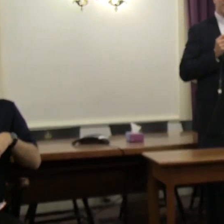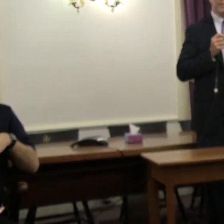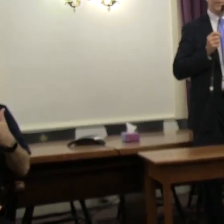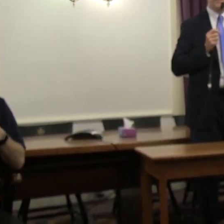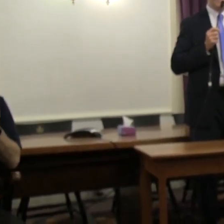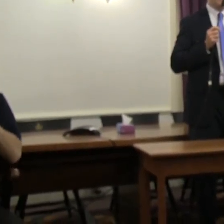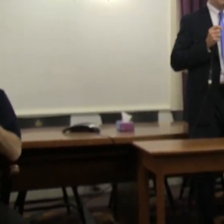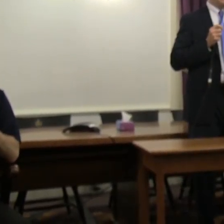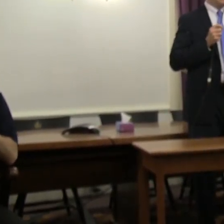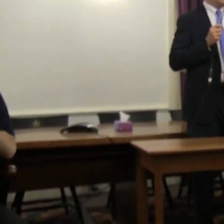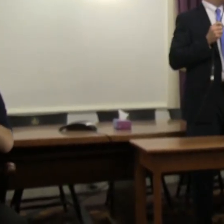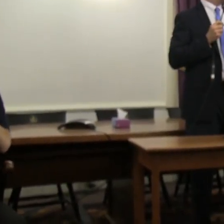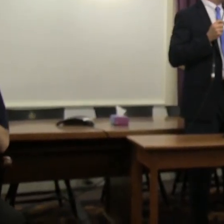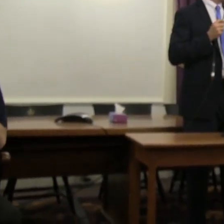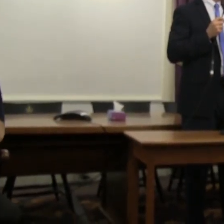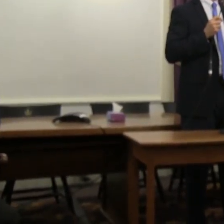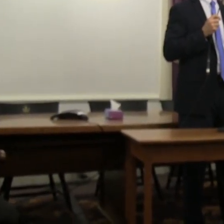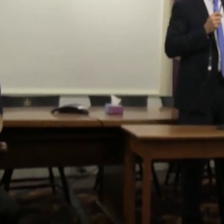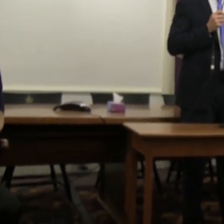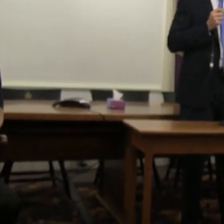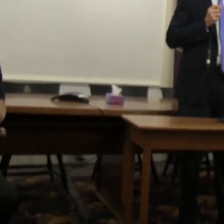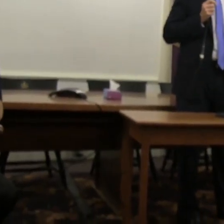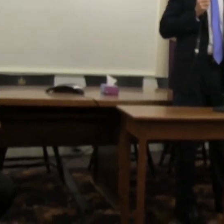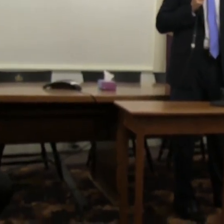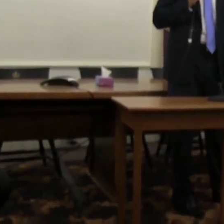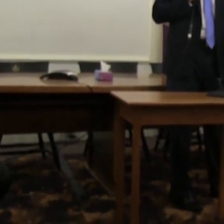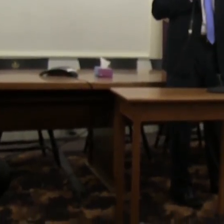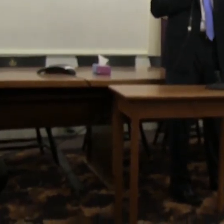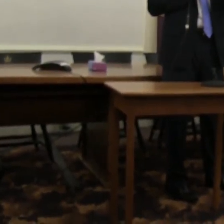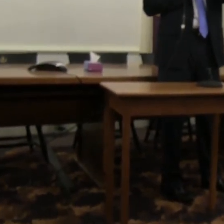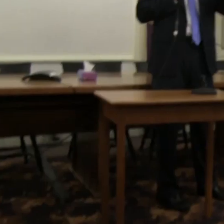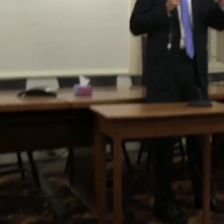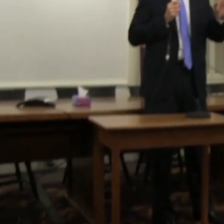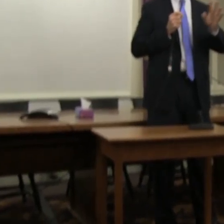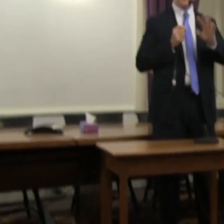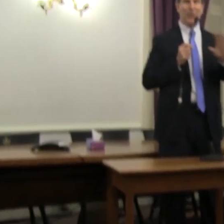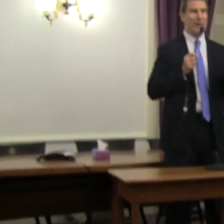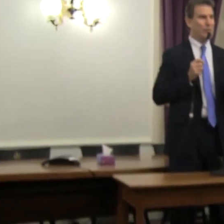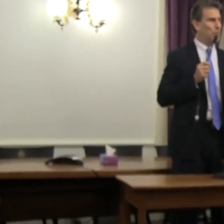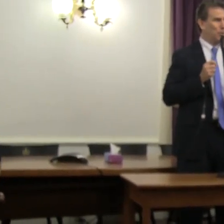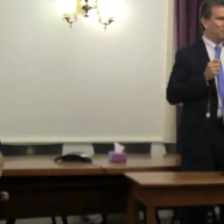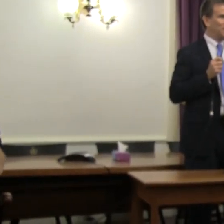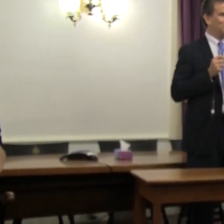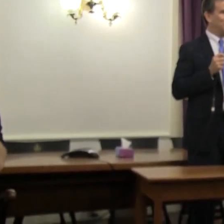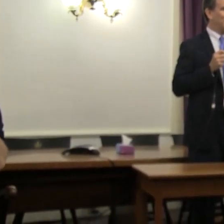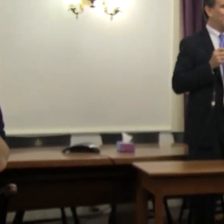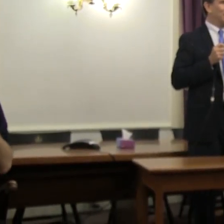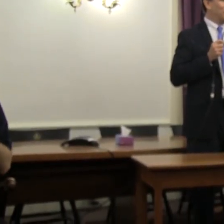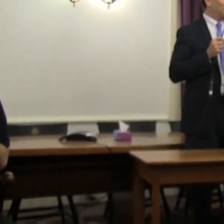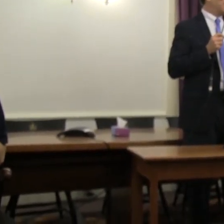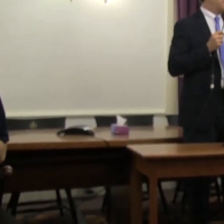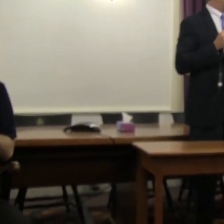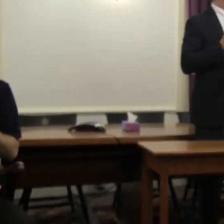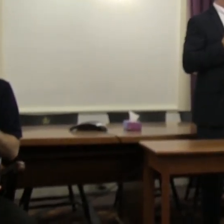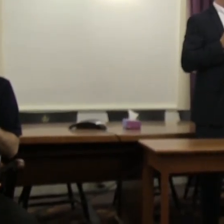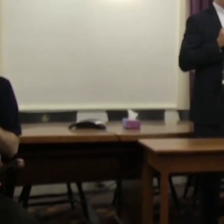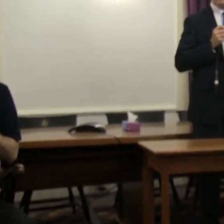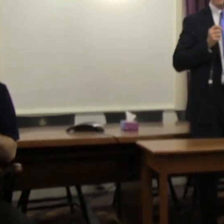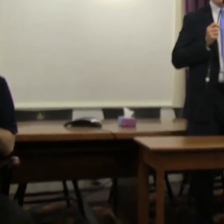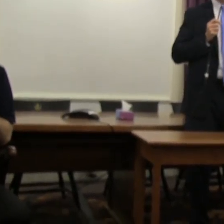say to you is that your voices really do matter. They matter here in Montpelier. They matter down in D.C. And my boss has been